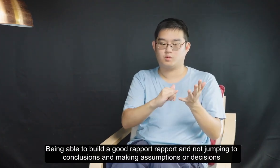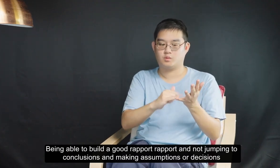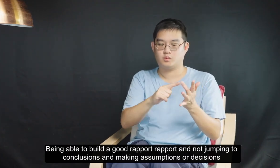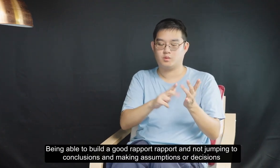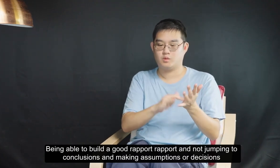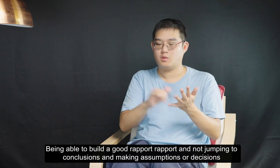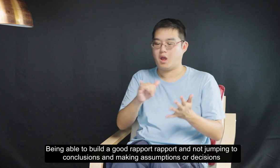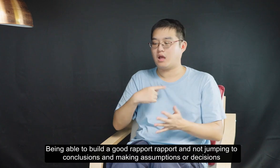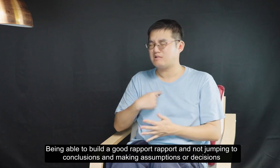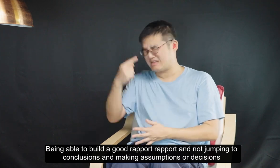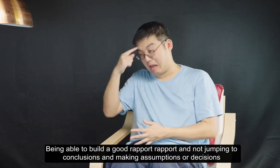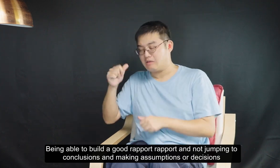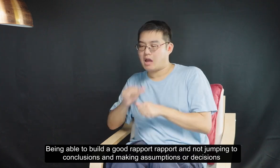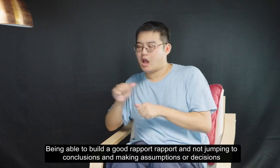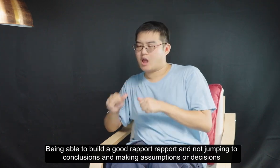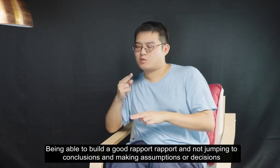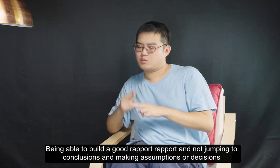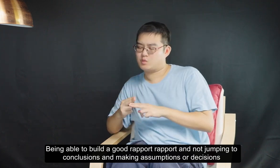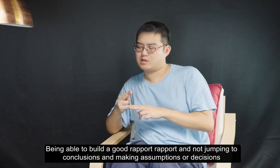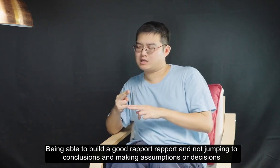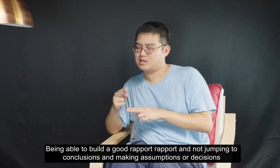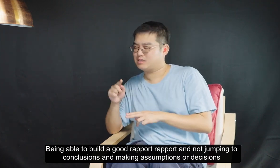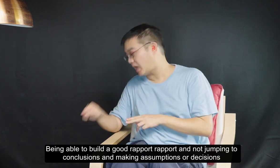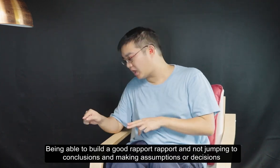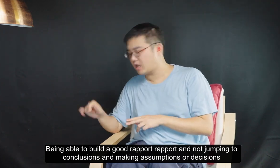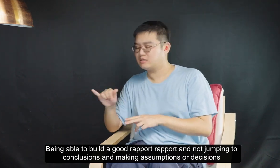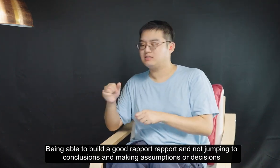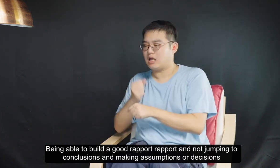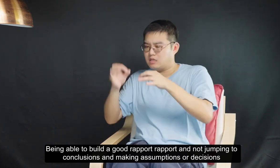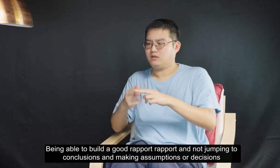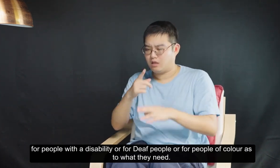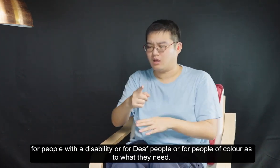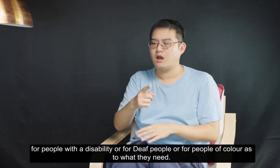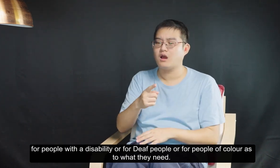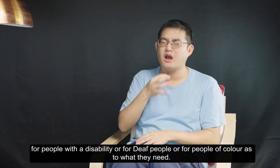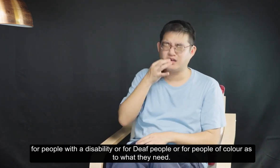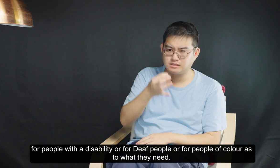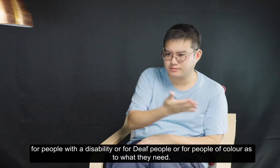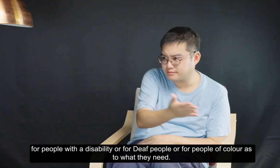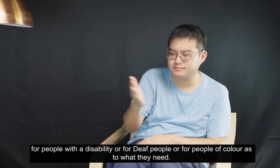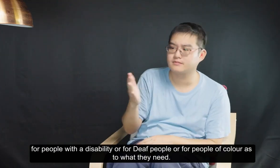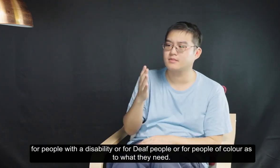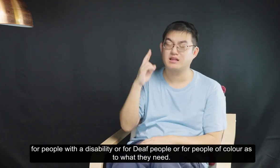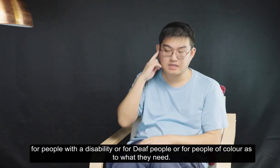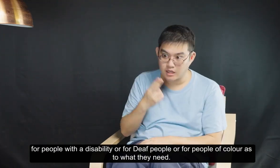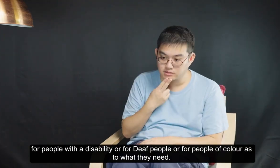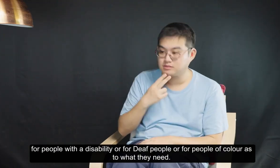conclusions and making assumptions or decisions for people with a disability or for deaf people or for people of